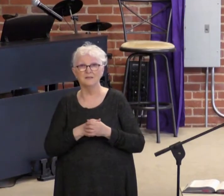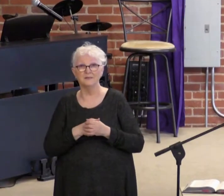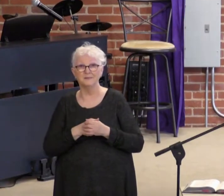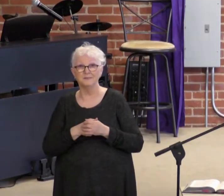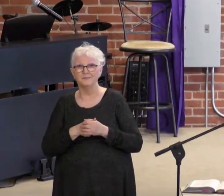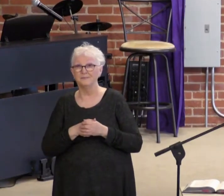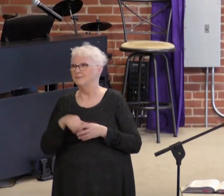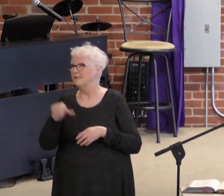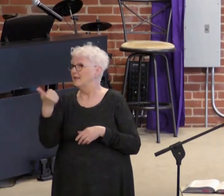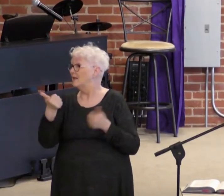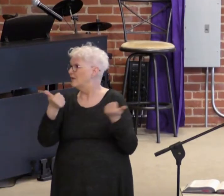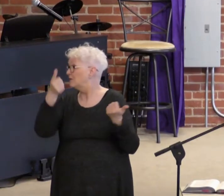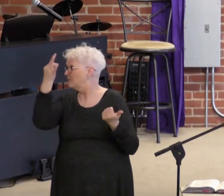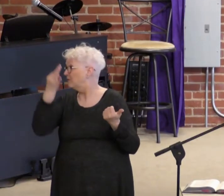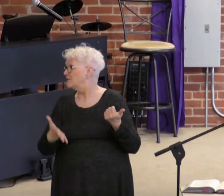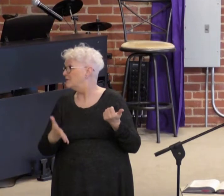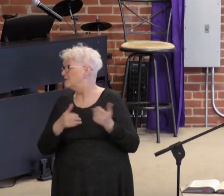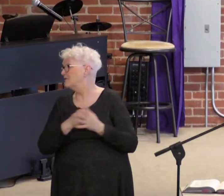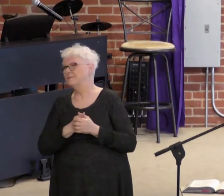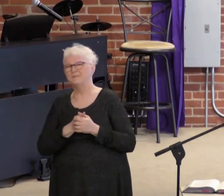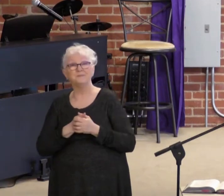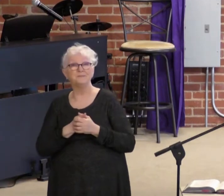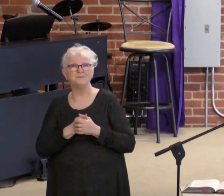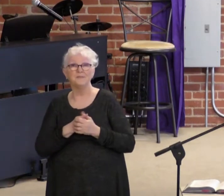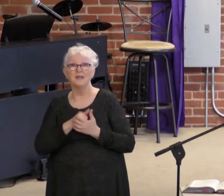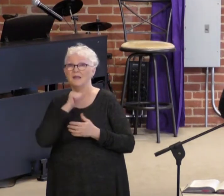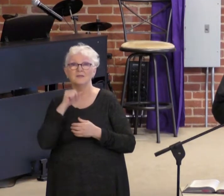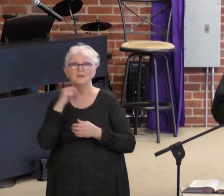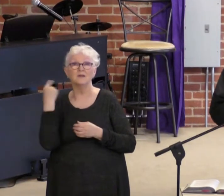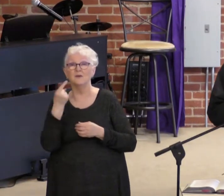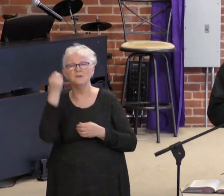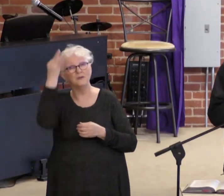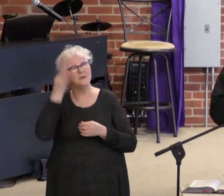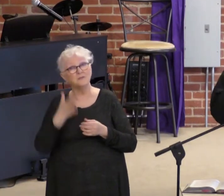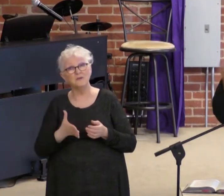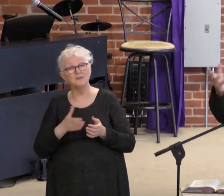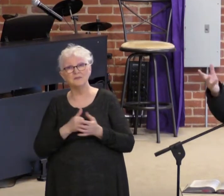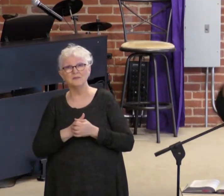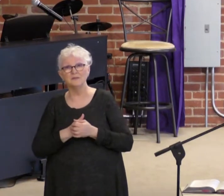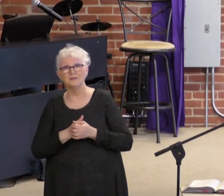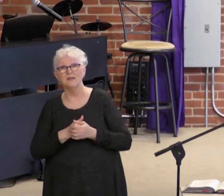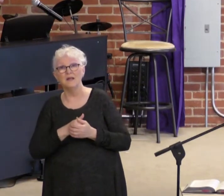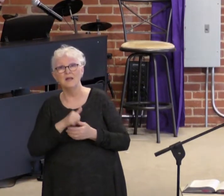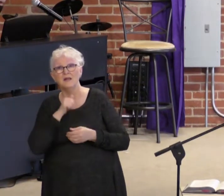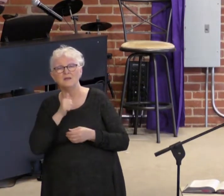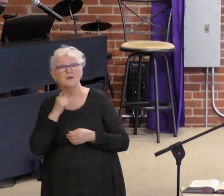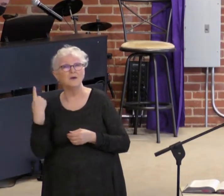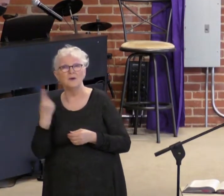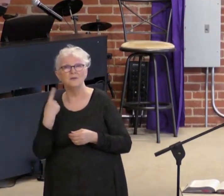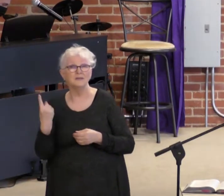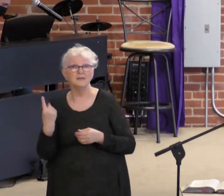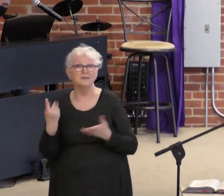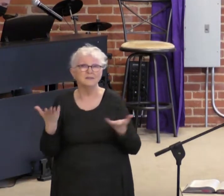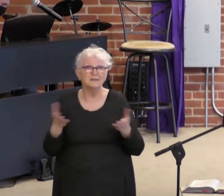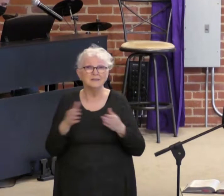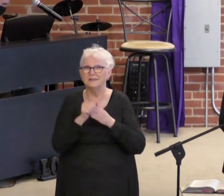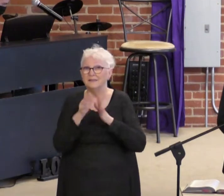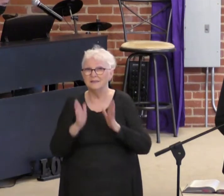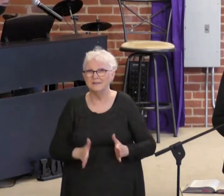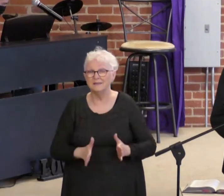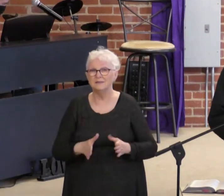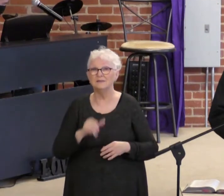Any other preachers in the house? But it's not just the preacher. It's not just the lay leader. It's not just the